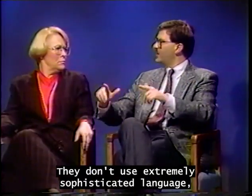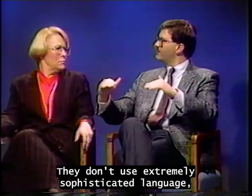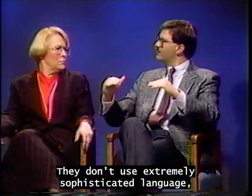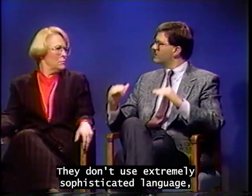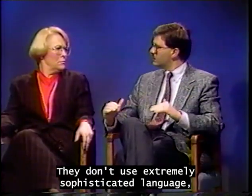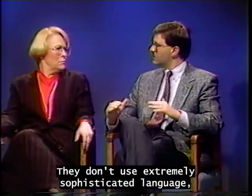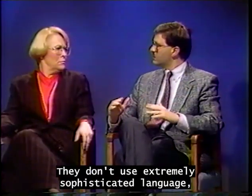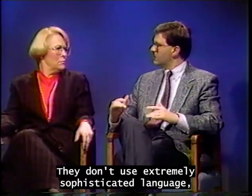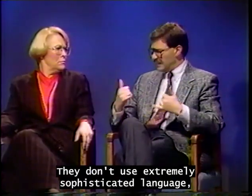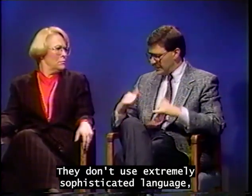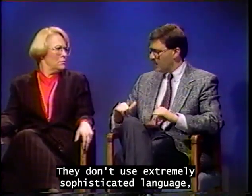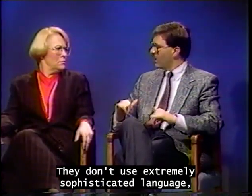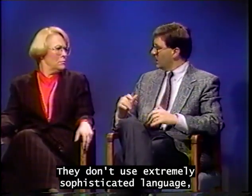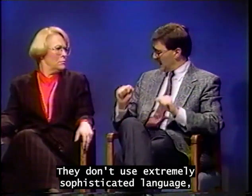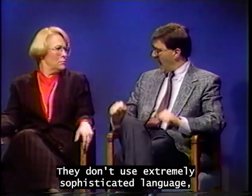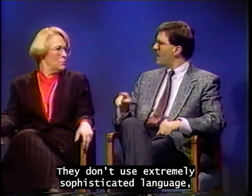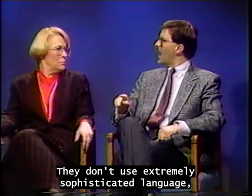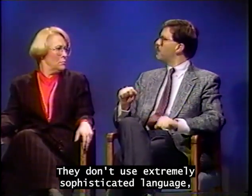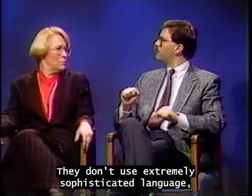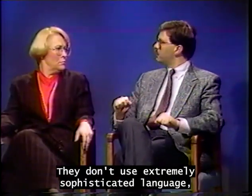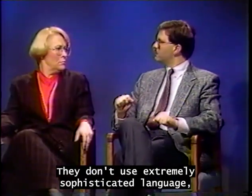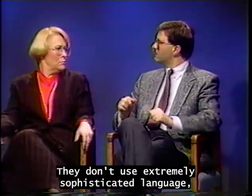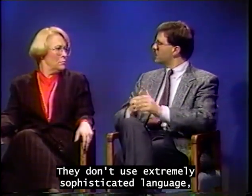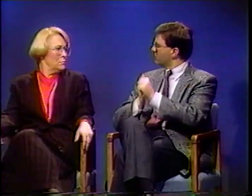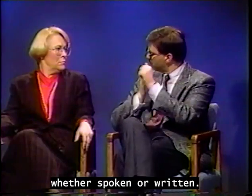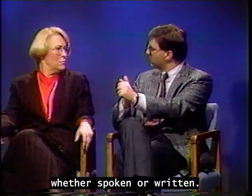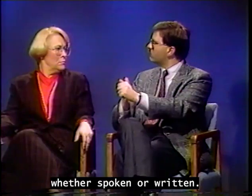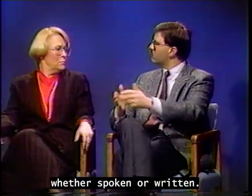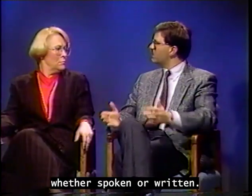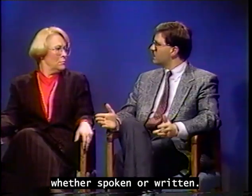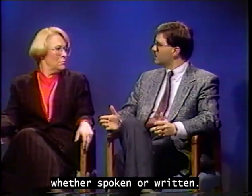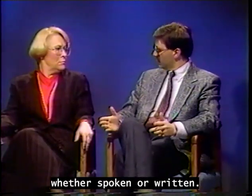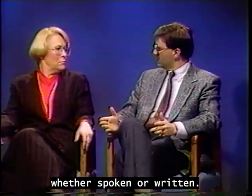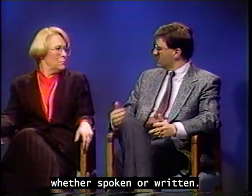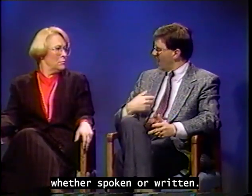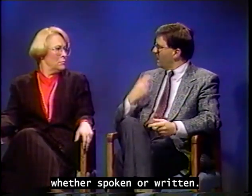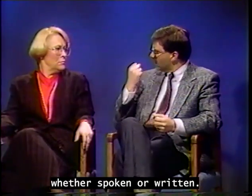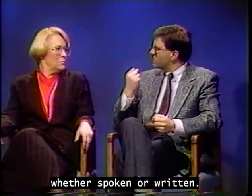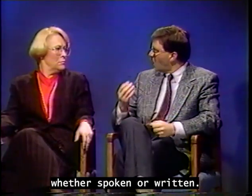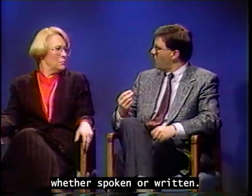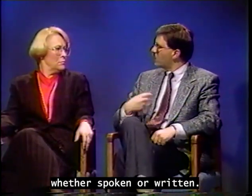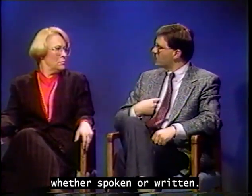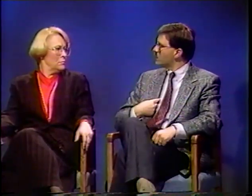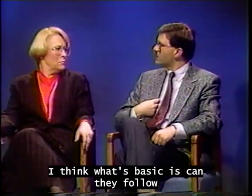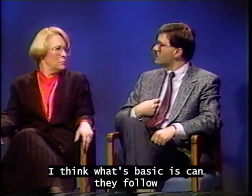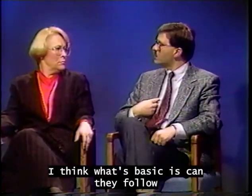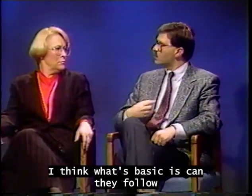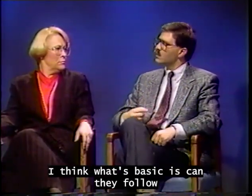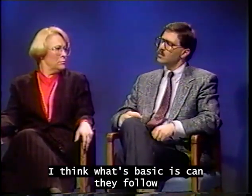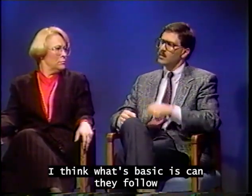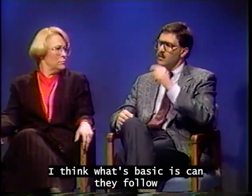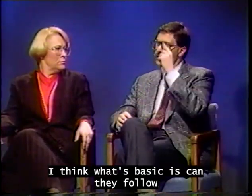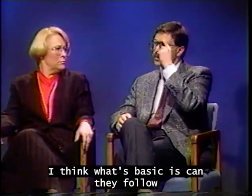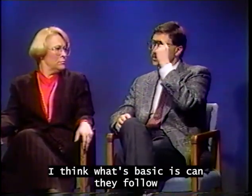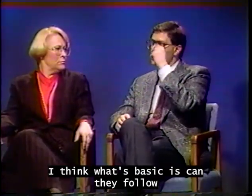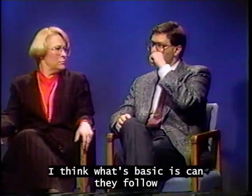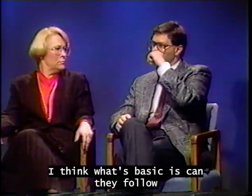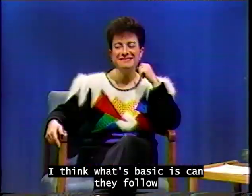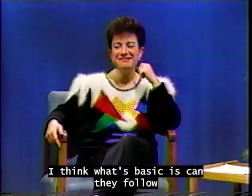They don't use extremely sophisticated language, whether spoken or written. I think what's basic is, can they